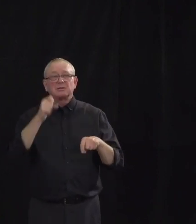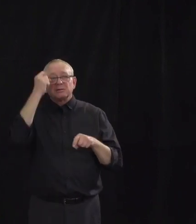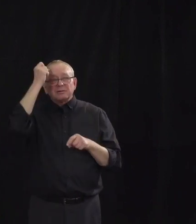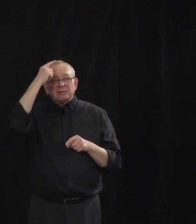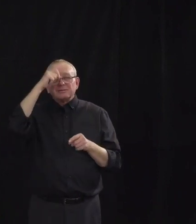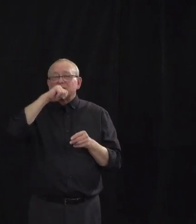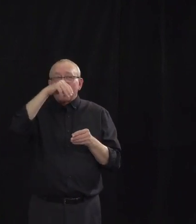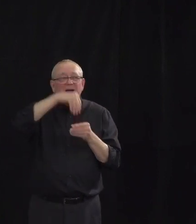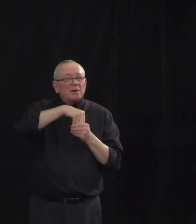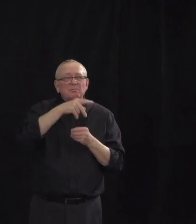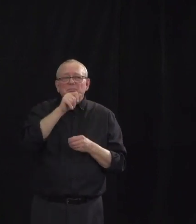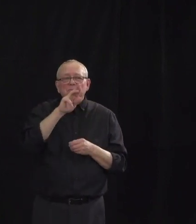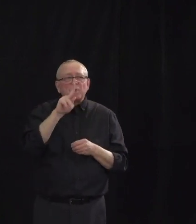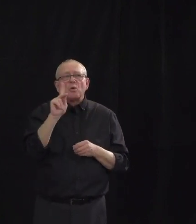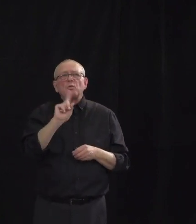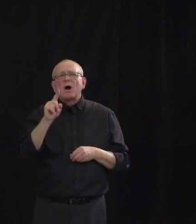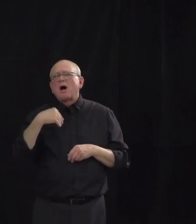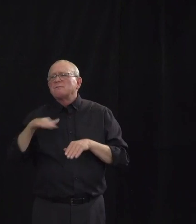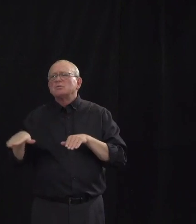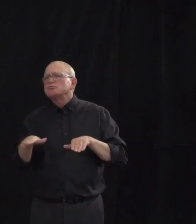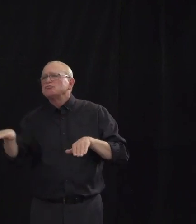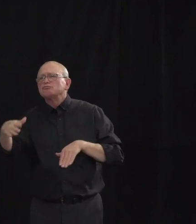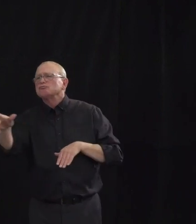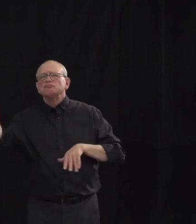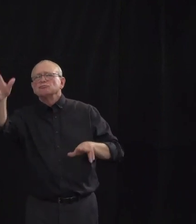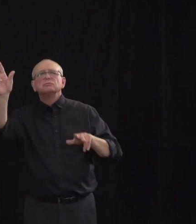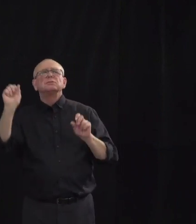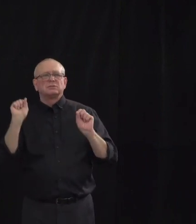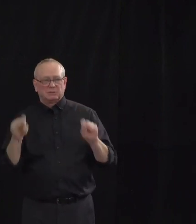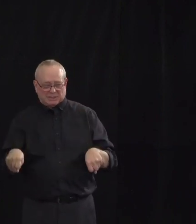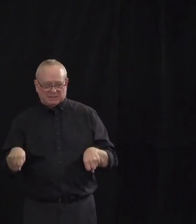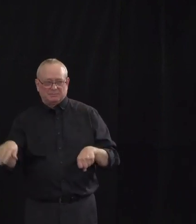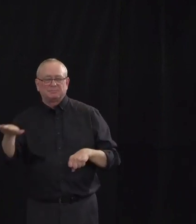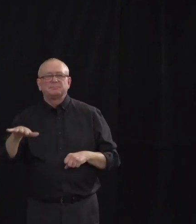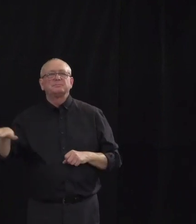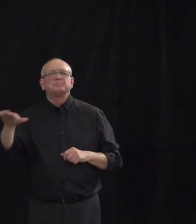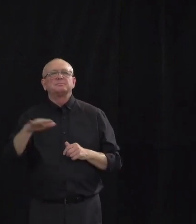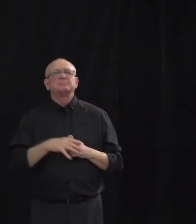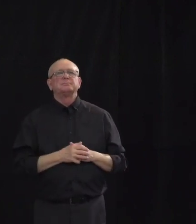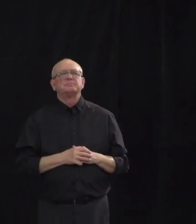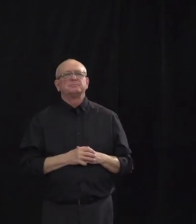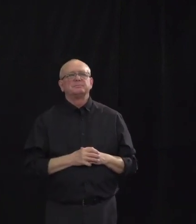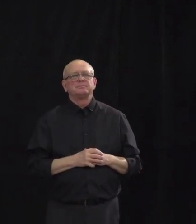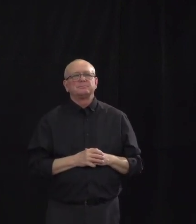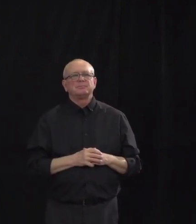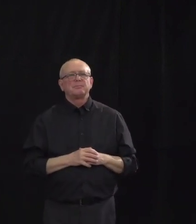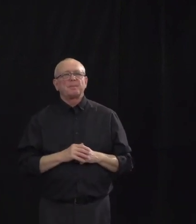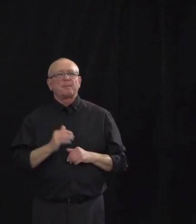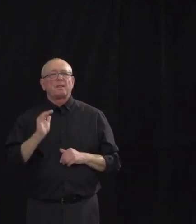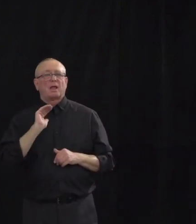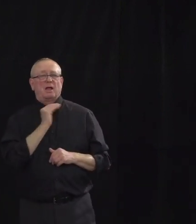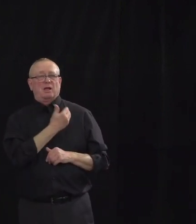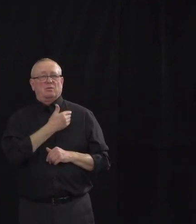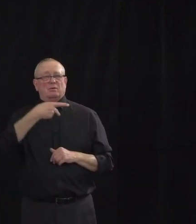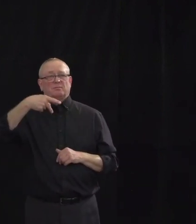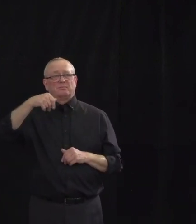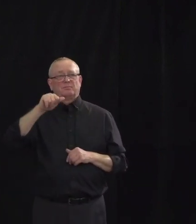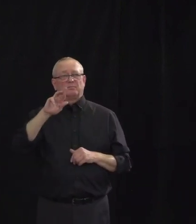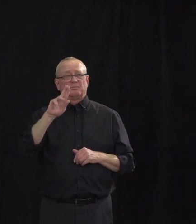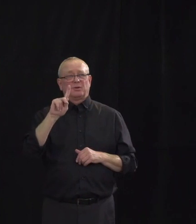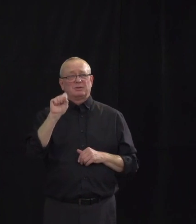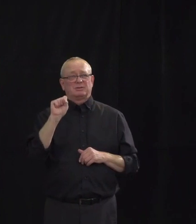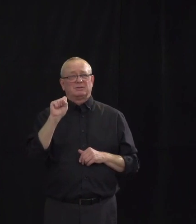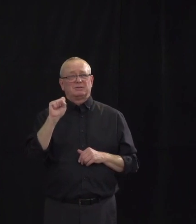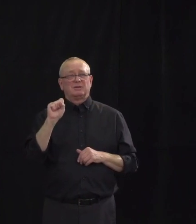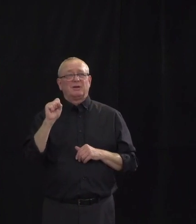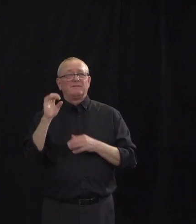is related to wildlife in our parks, the improper disposing of garbage and waste, and our struggle to get it out of parks at the moment